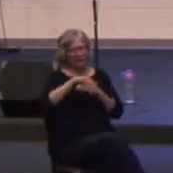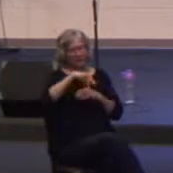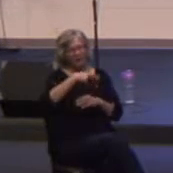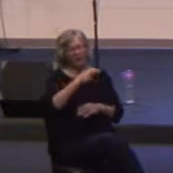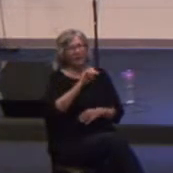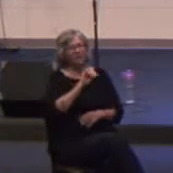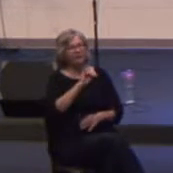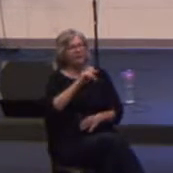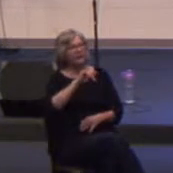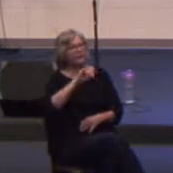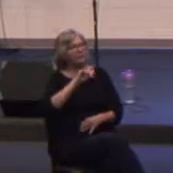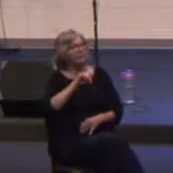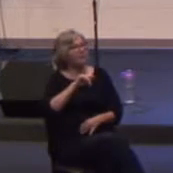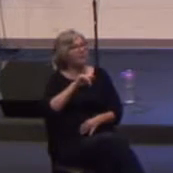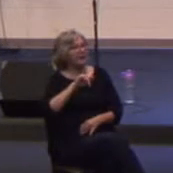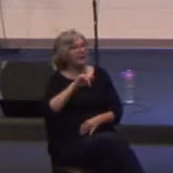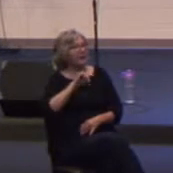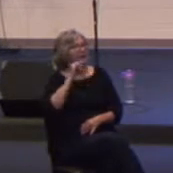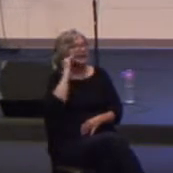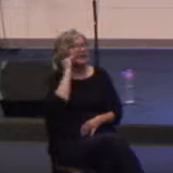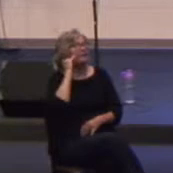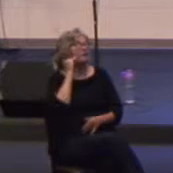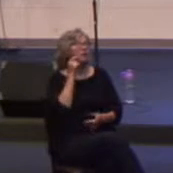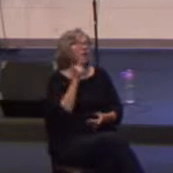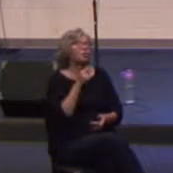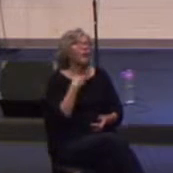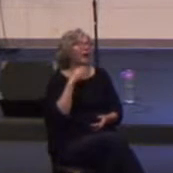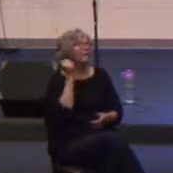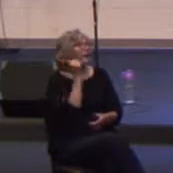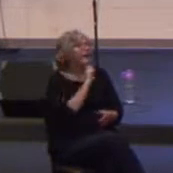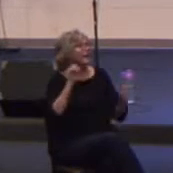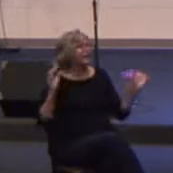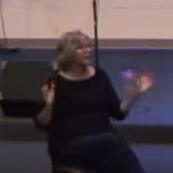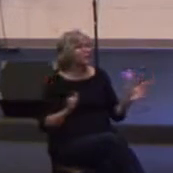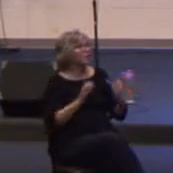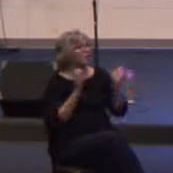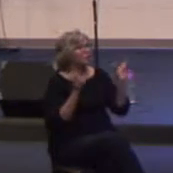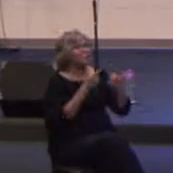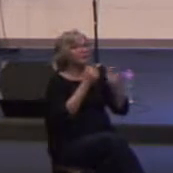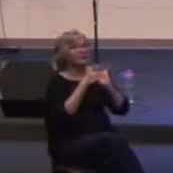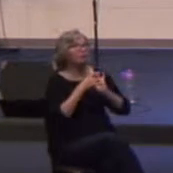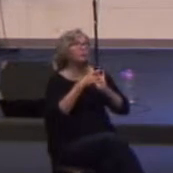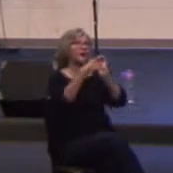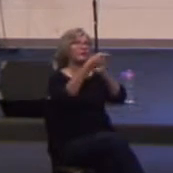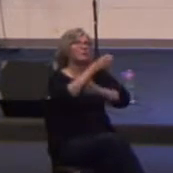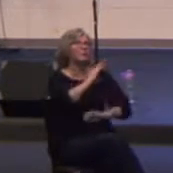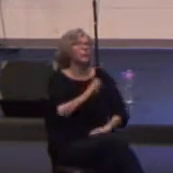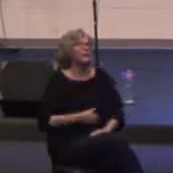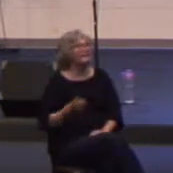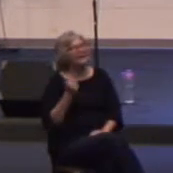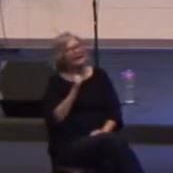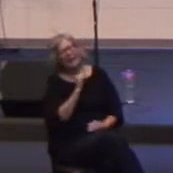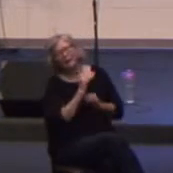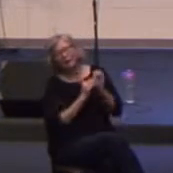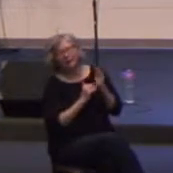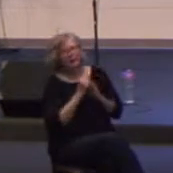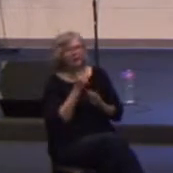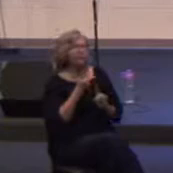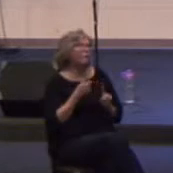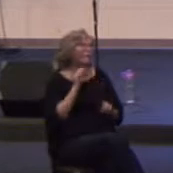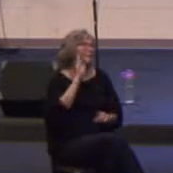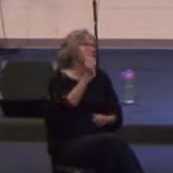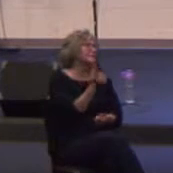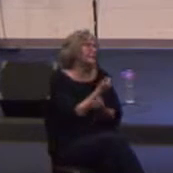"Therefore, if you have any encouragement from being united with Christ, if any comfort from his love, if